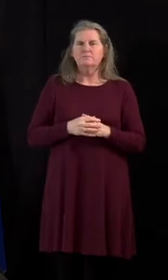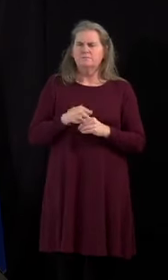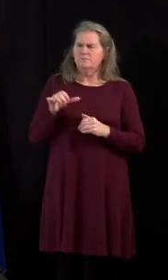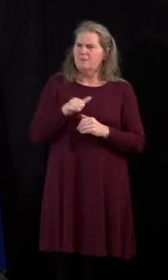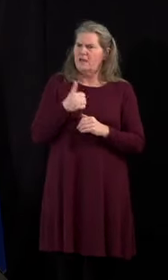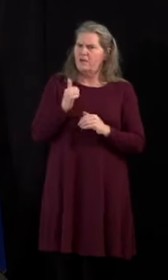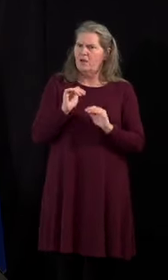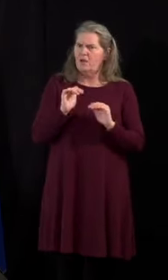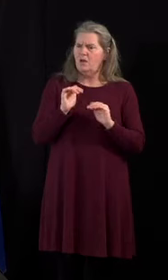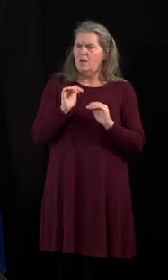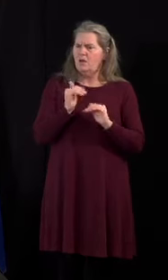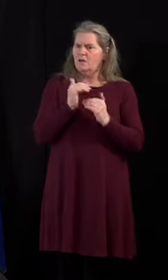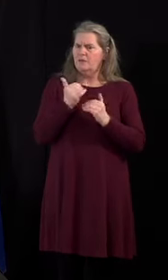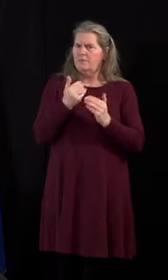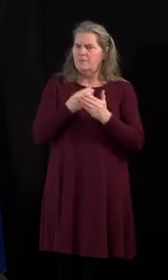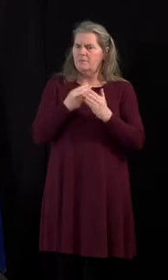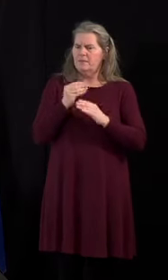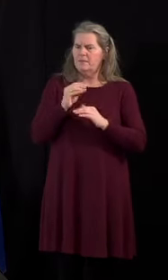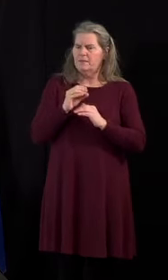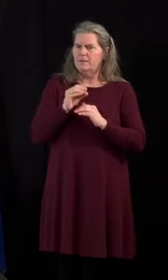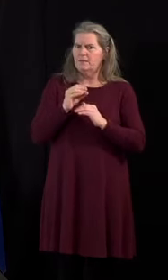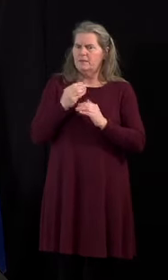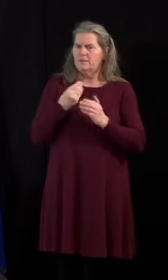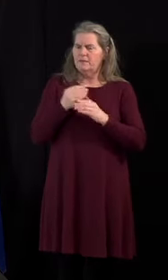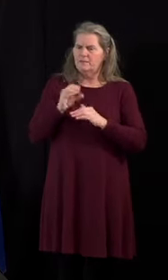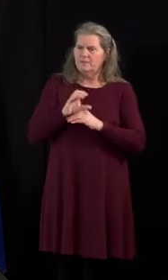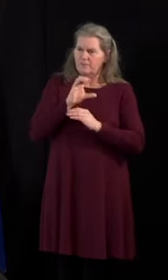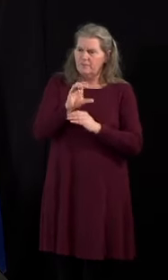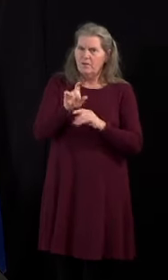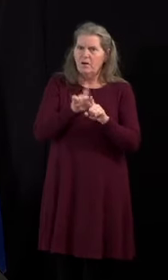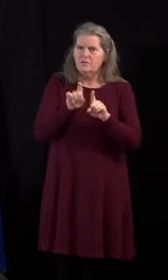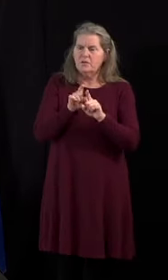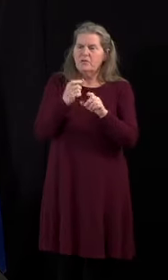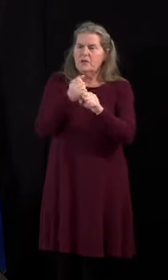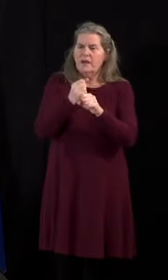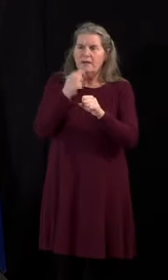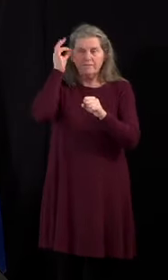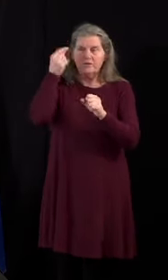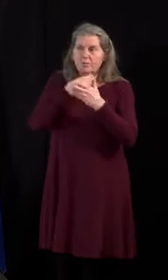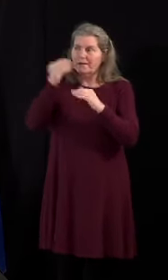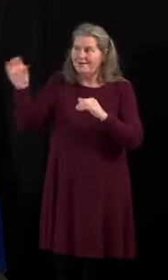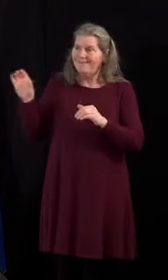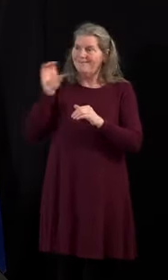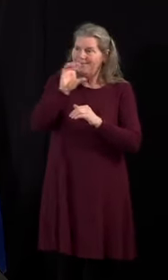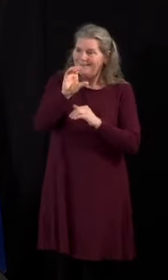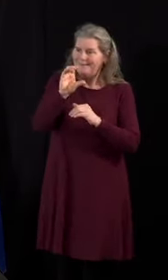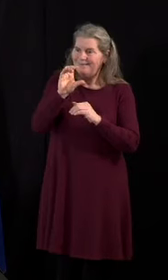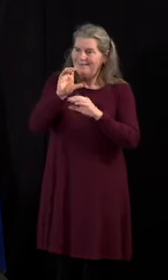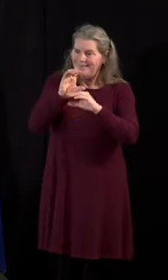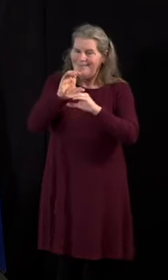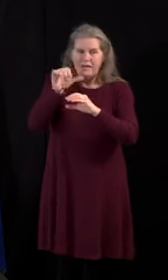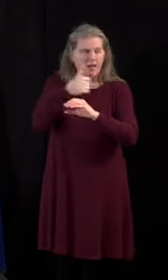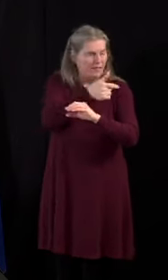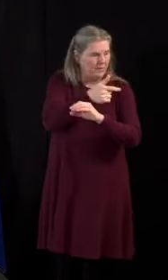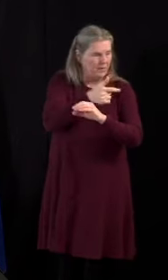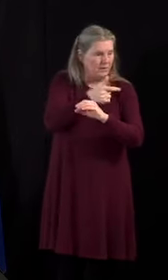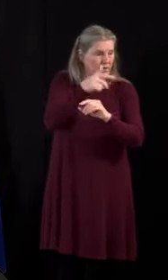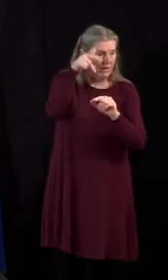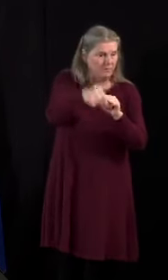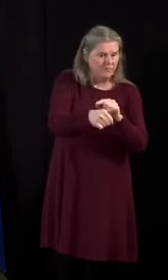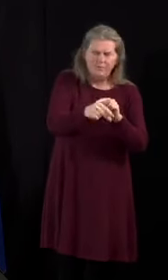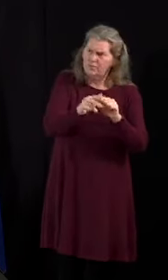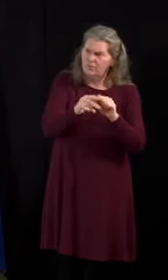there any limitations in funding for businesses who are also receiving federal funding, like through the wage subsidy program?